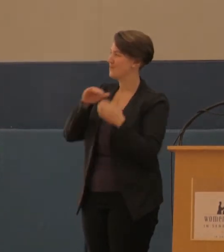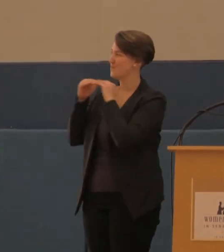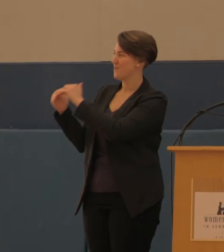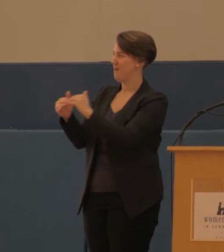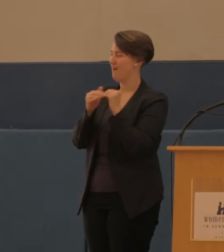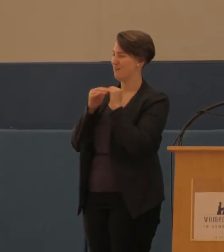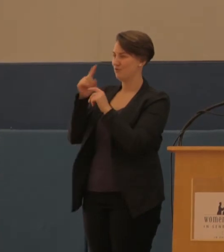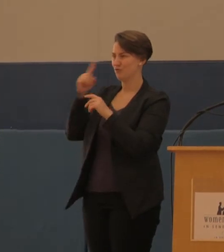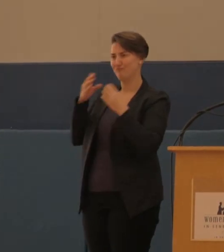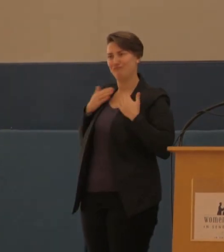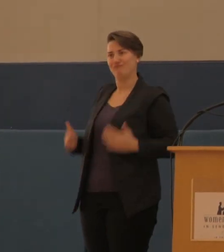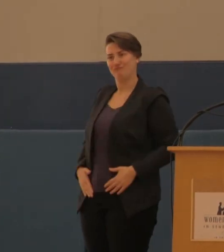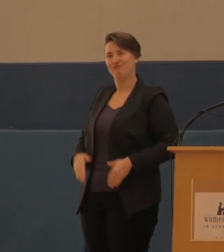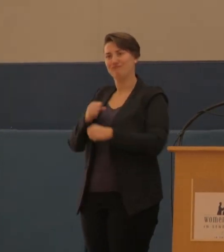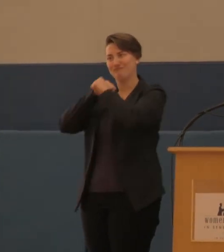their bodies.